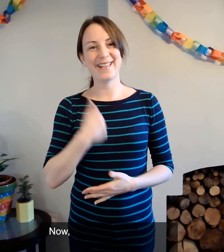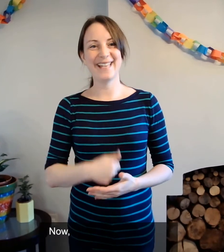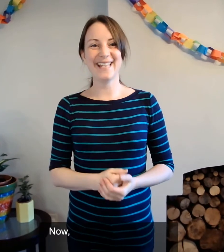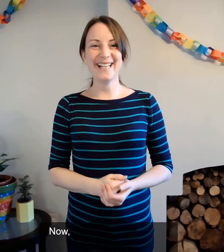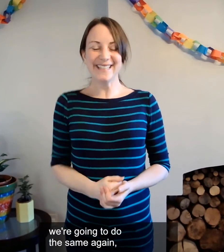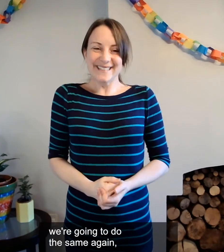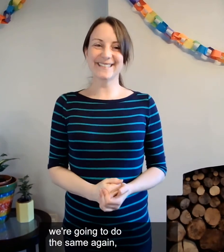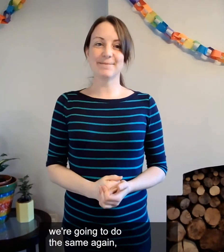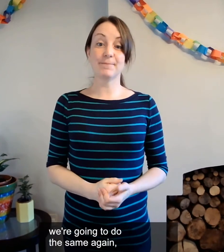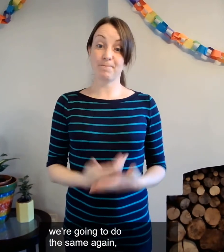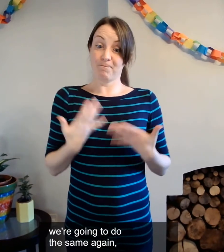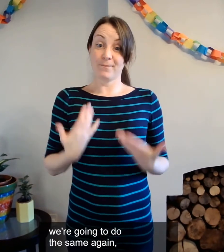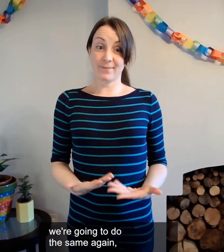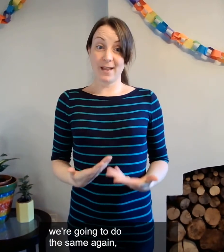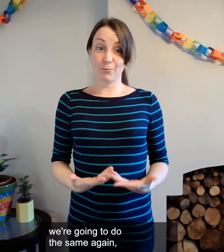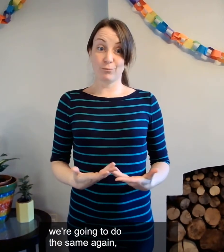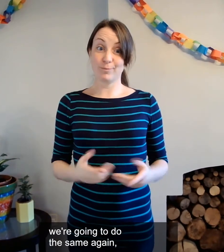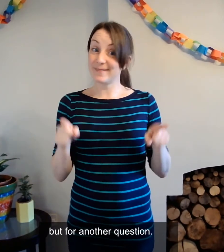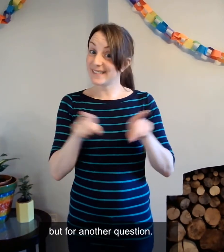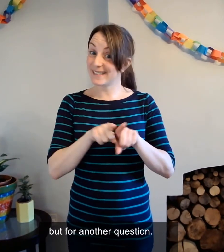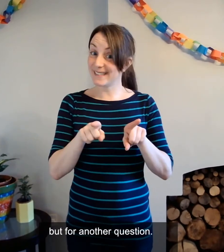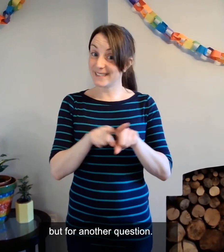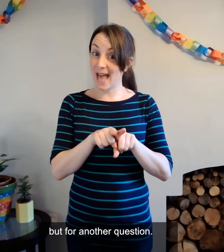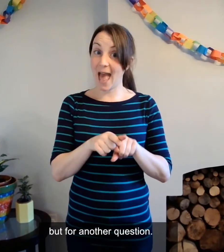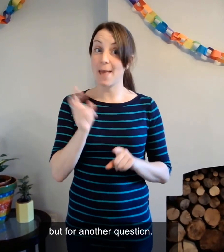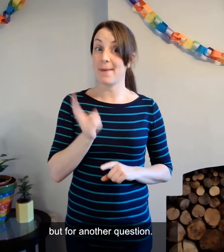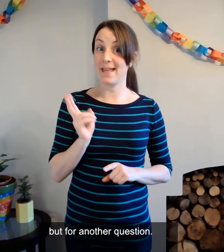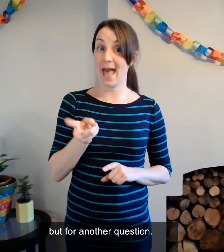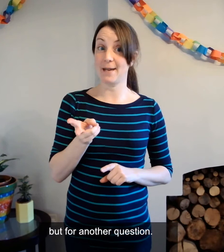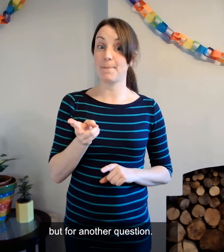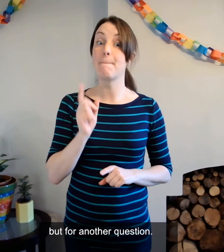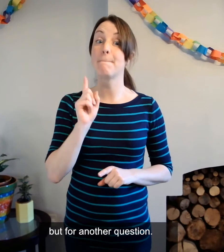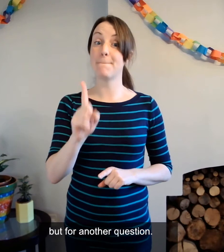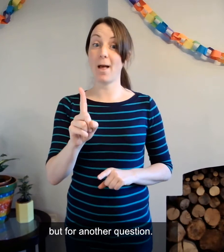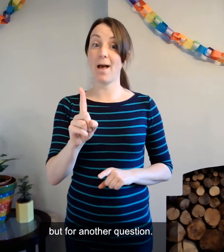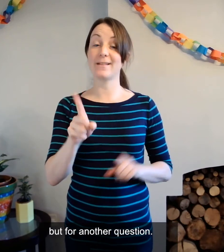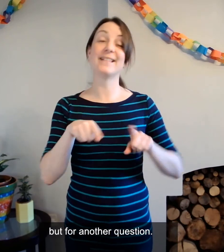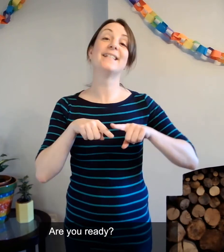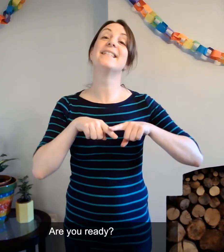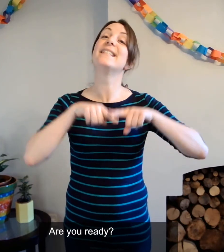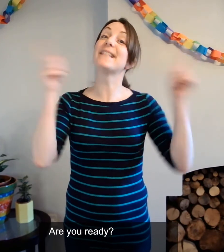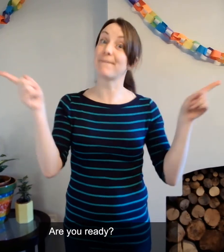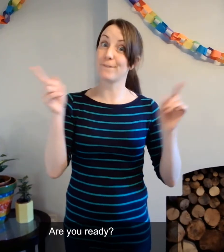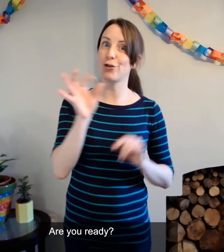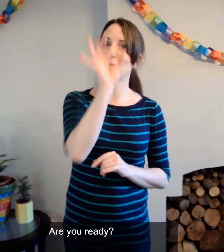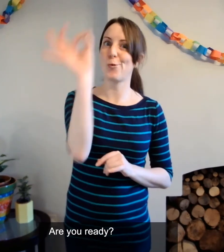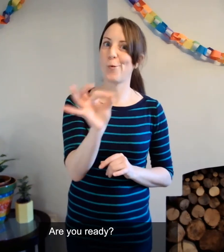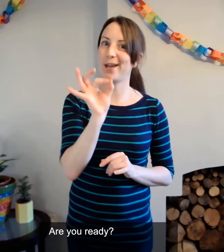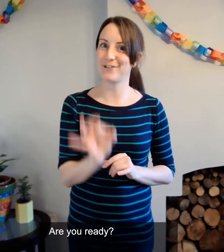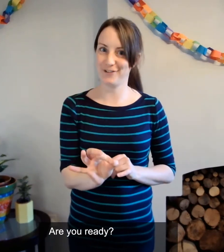Now we're going to do the same again, but for another question. Are you ready?